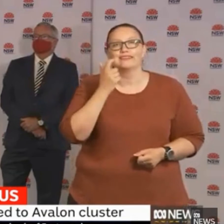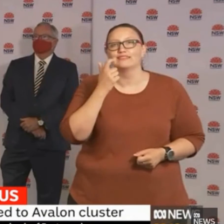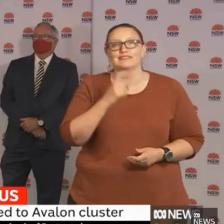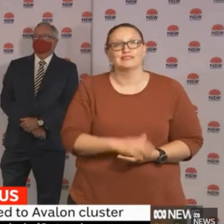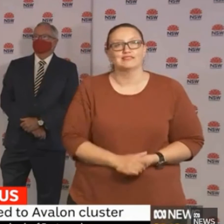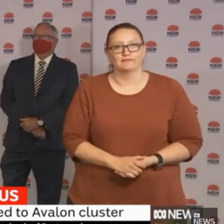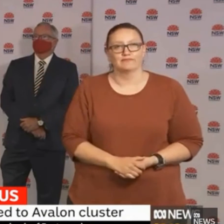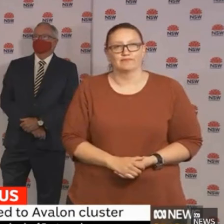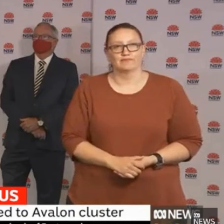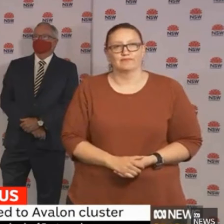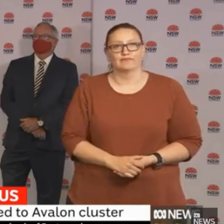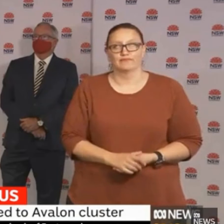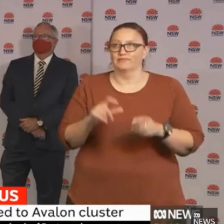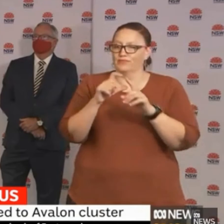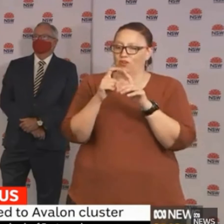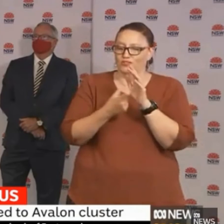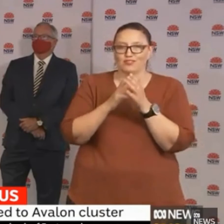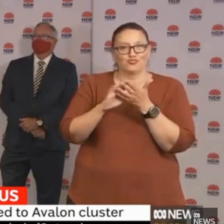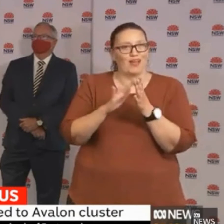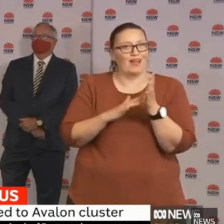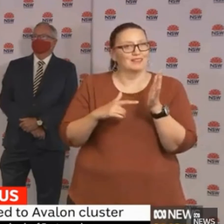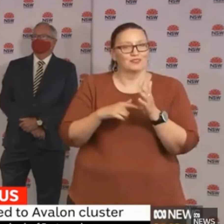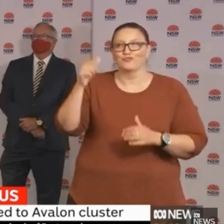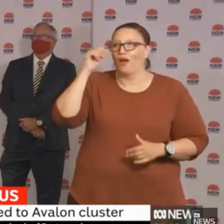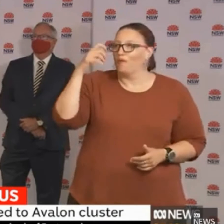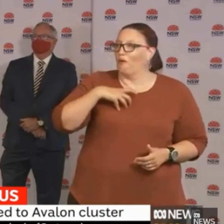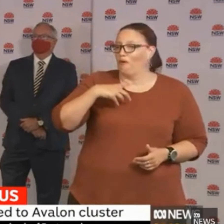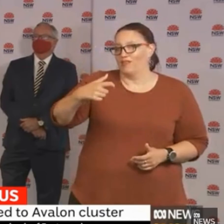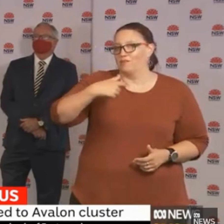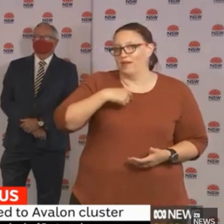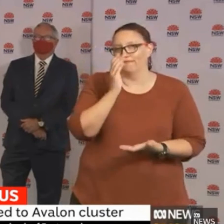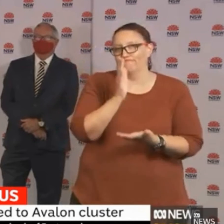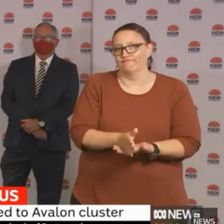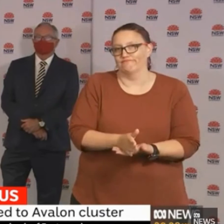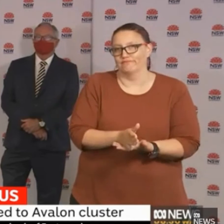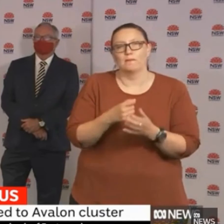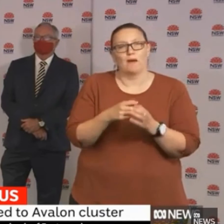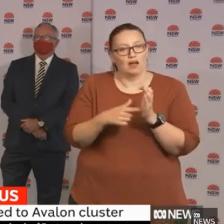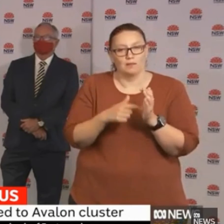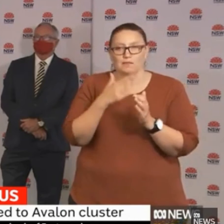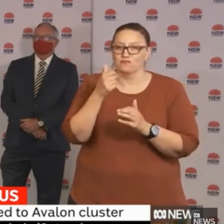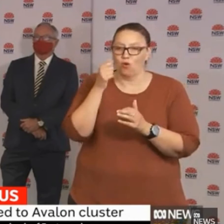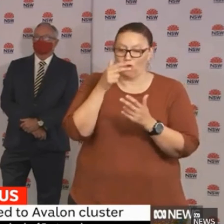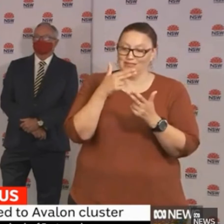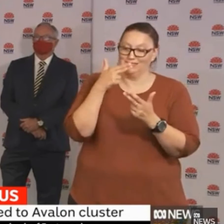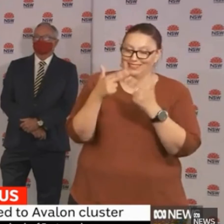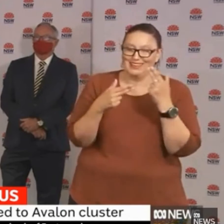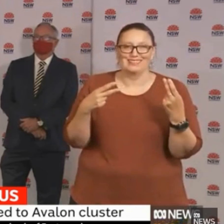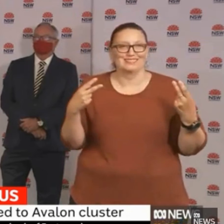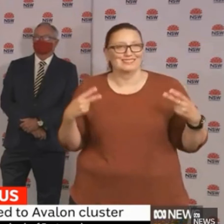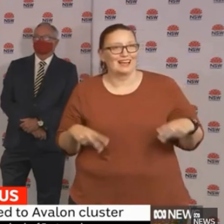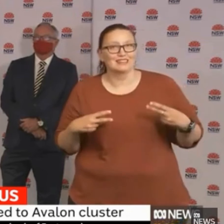can speak at greater length and greater expertise than me, but please know that singing,